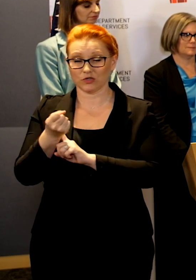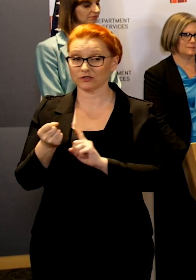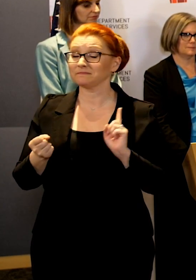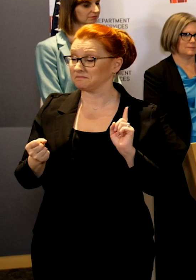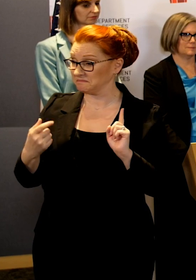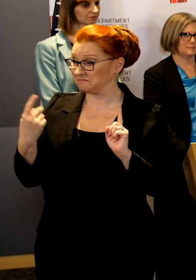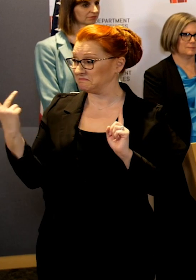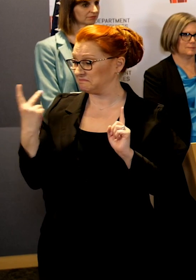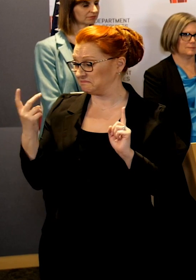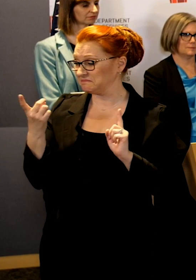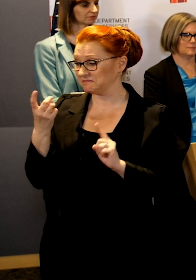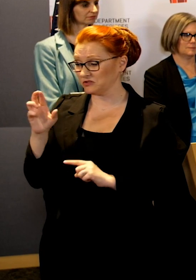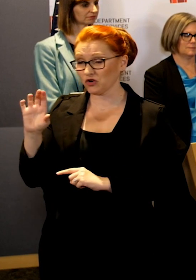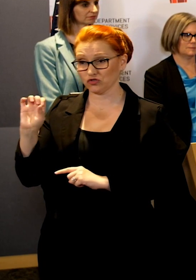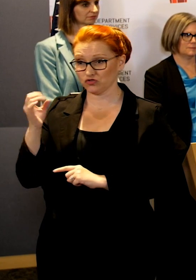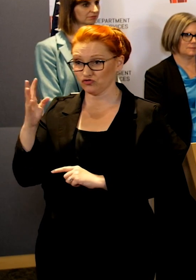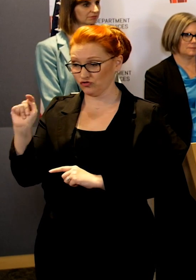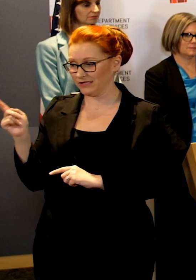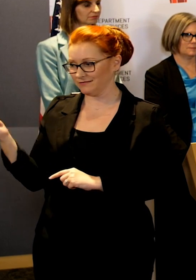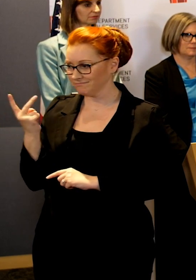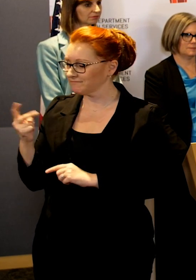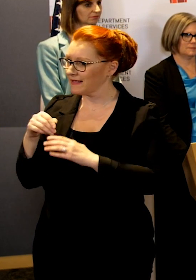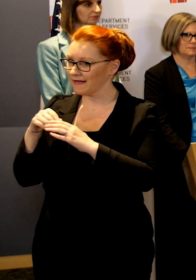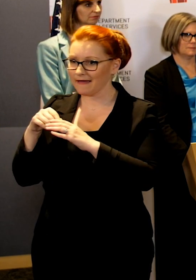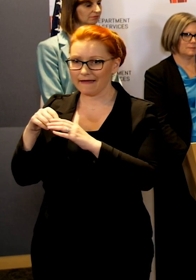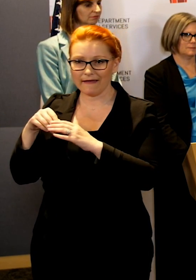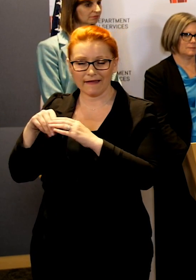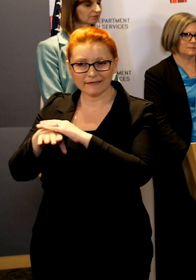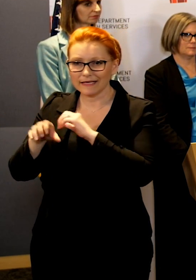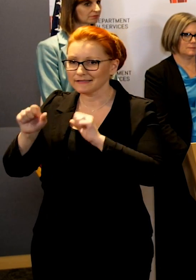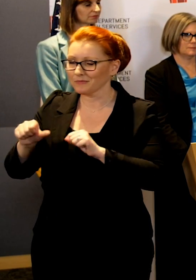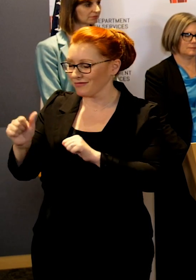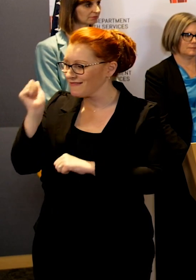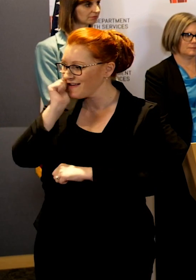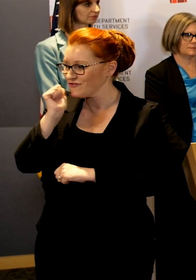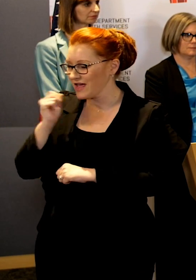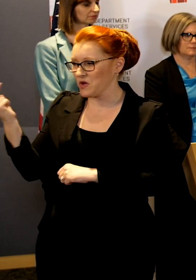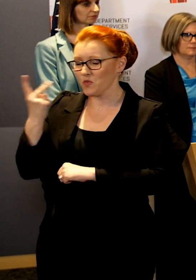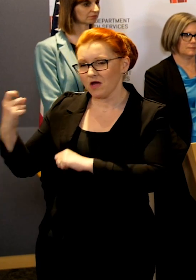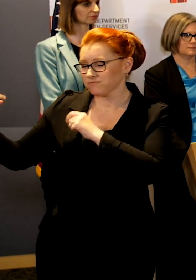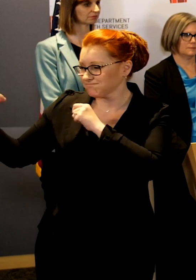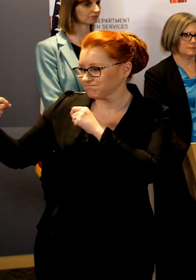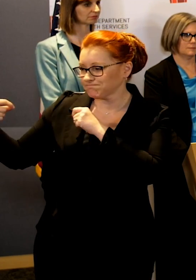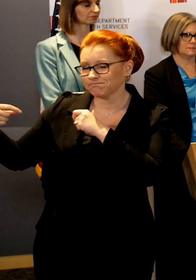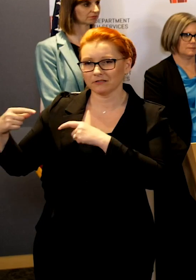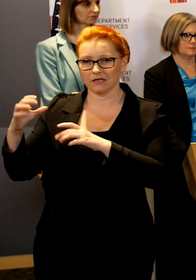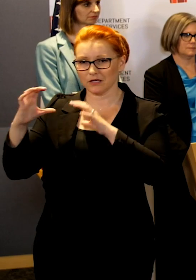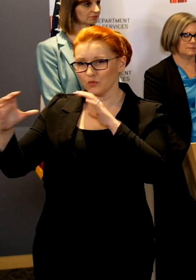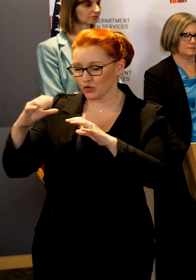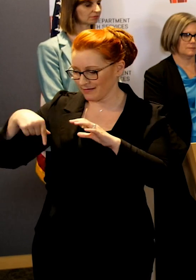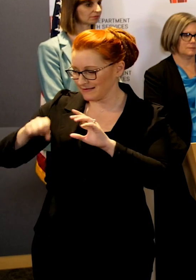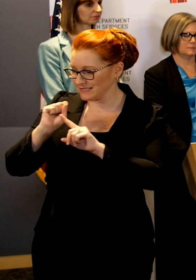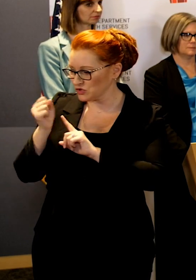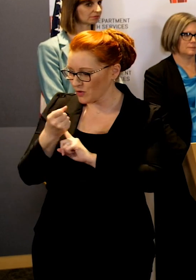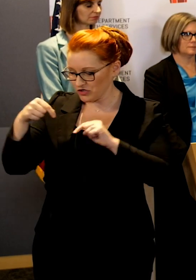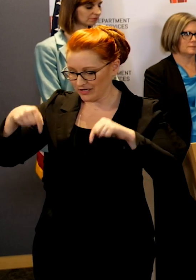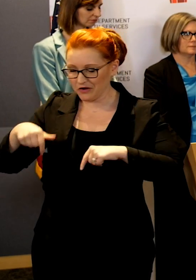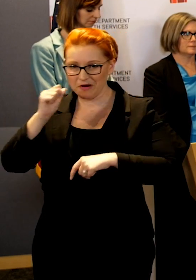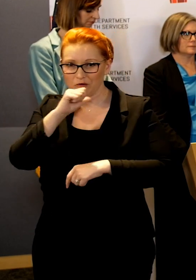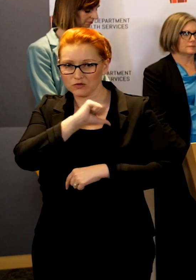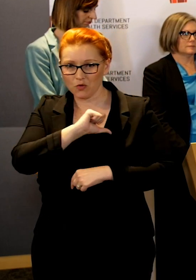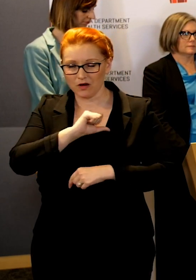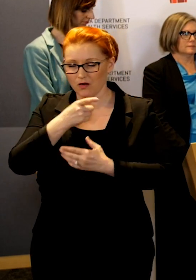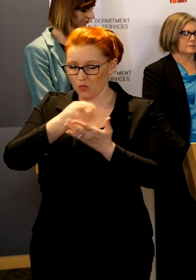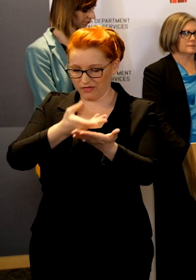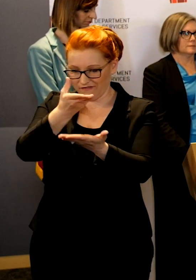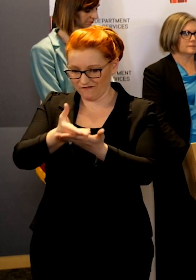are accessible every day. We're communicating what the situation is in Arizona, what the facts